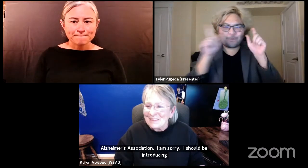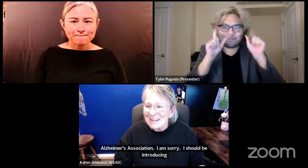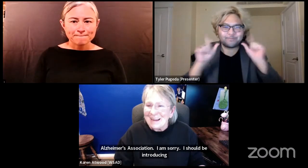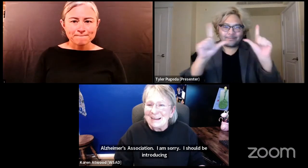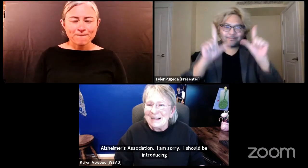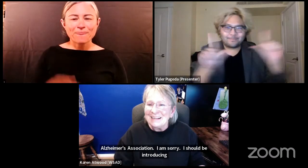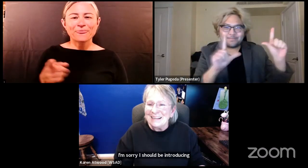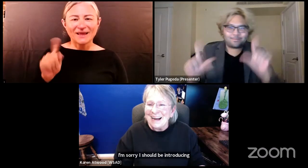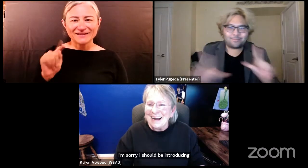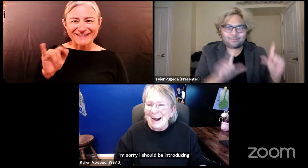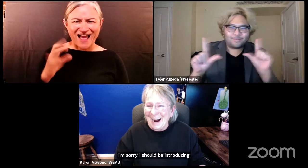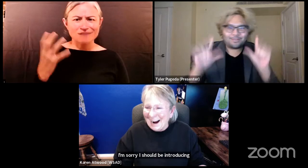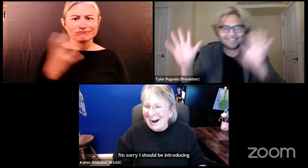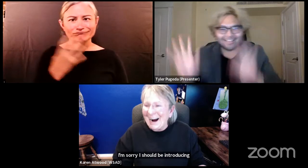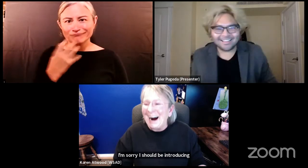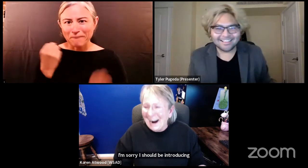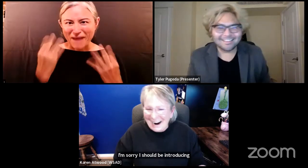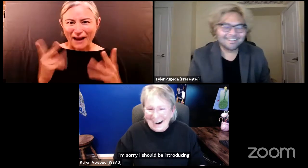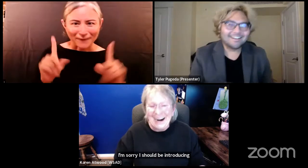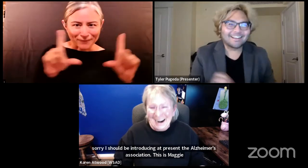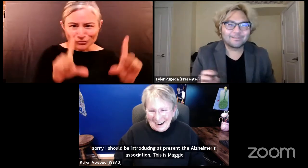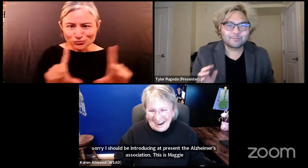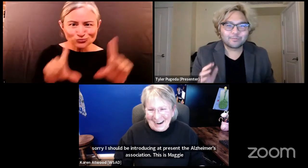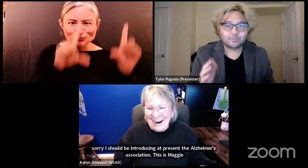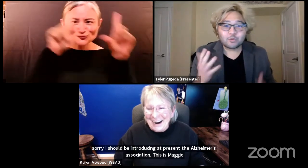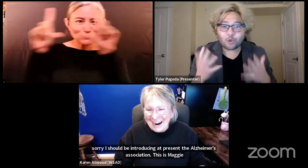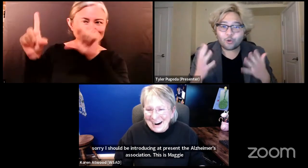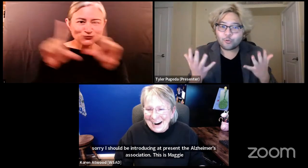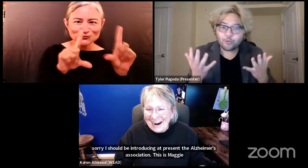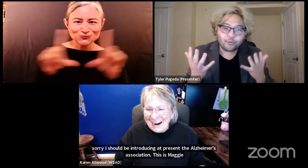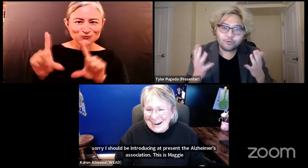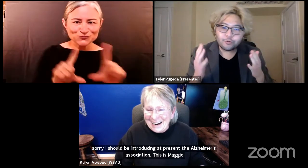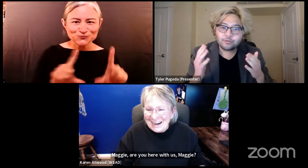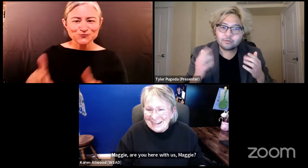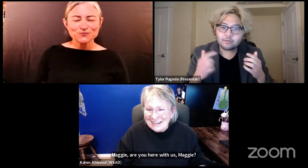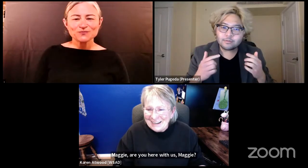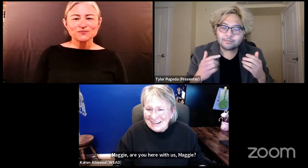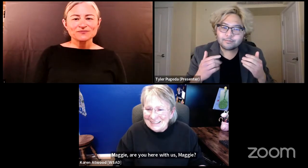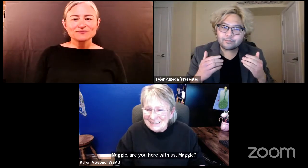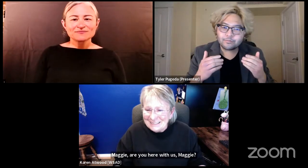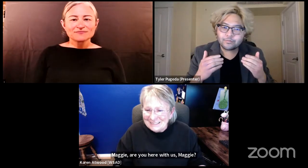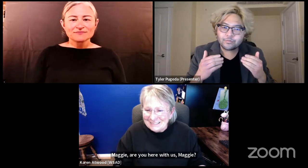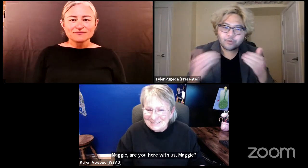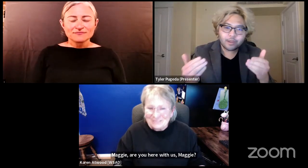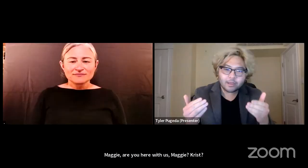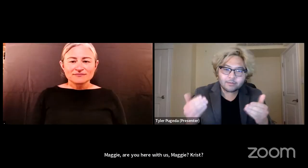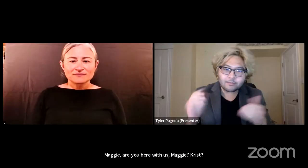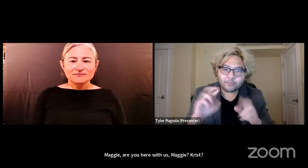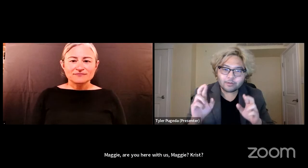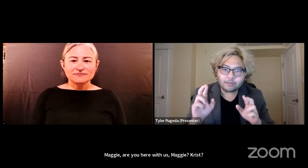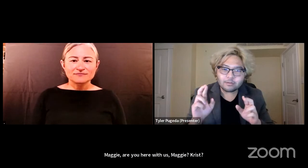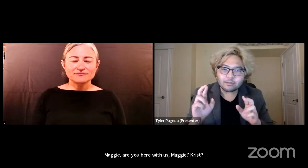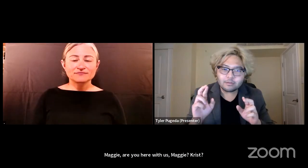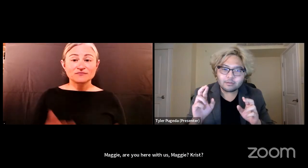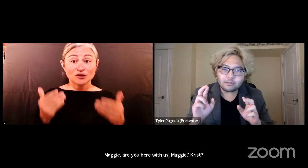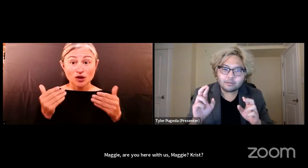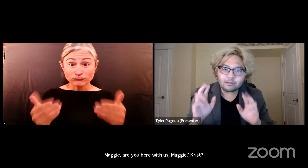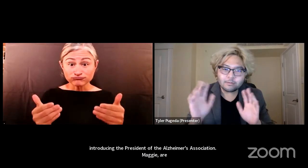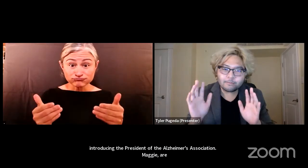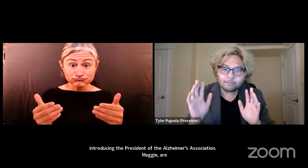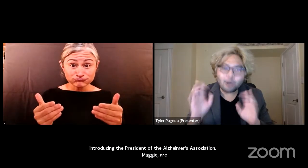This is Tyler. I'm so sorry. Every time somebody jumps on screen, the pictures move. I get a little bit glitchy.